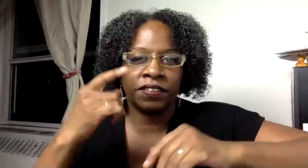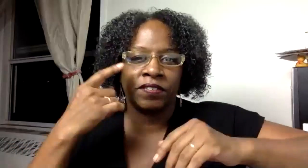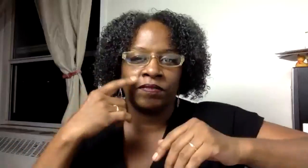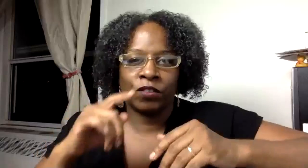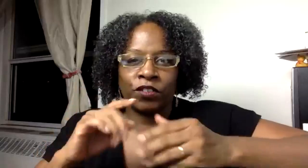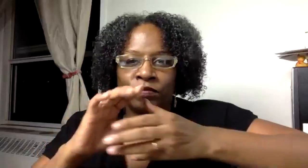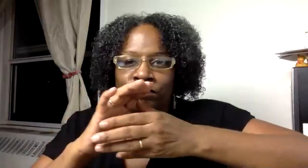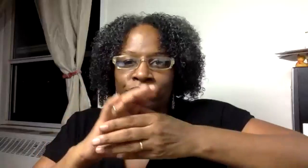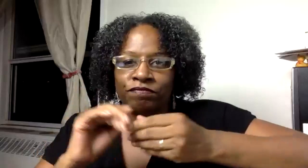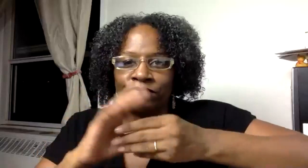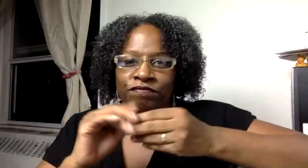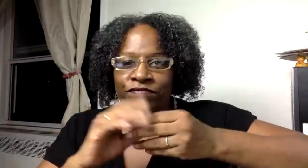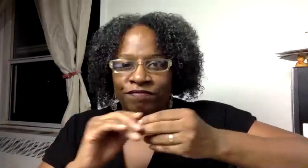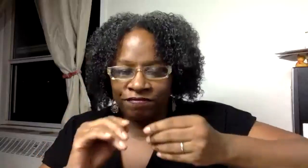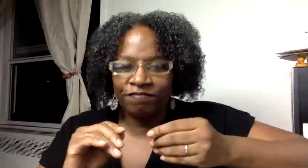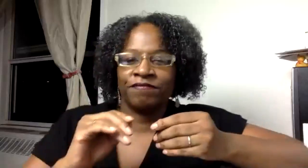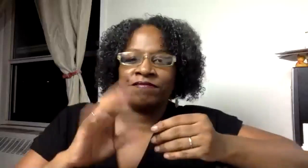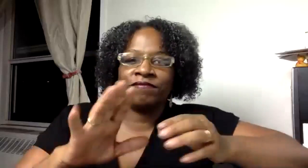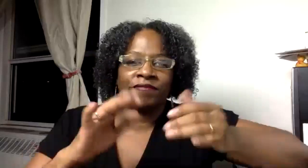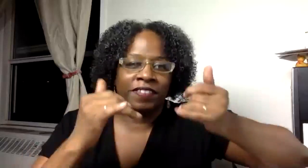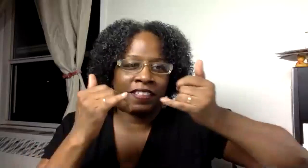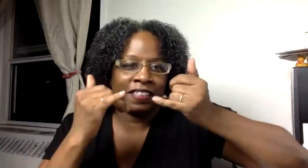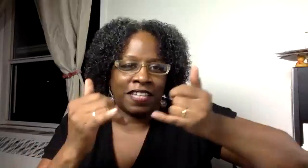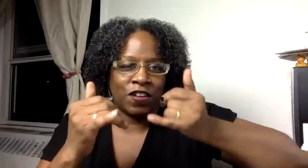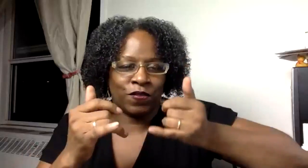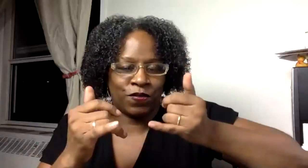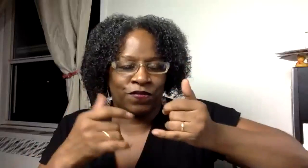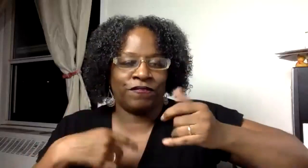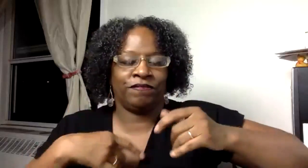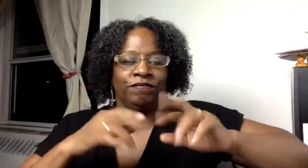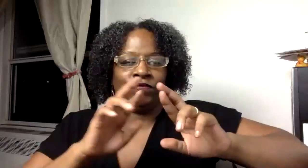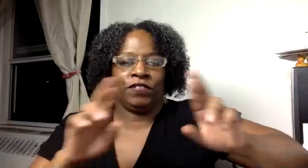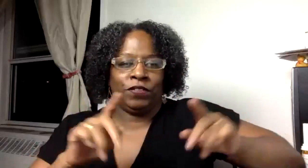Thank you very much, Benny, for your story, for your comments.